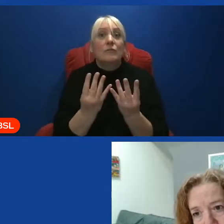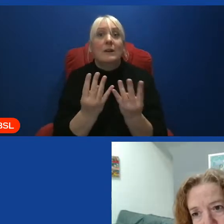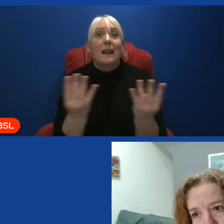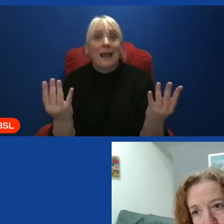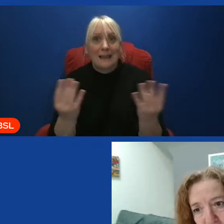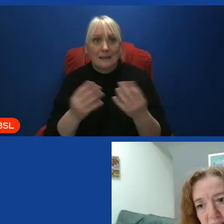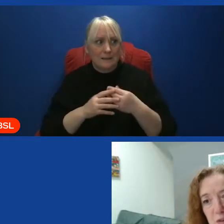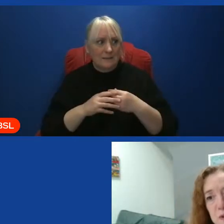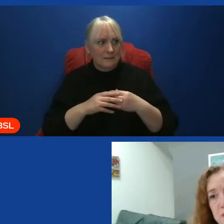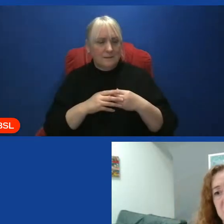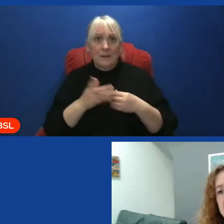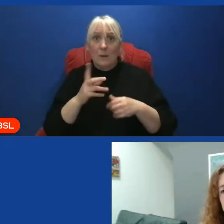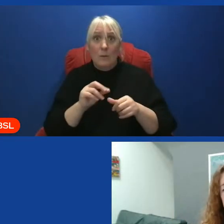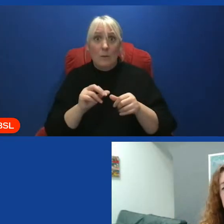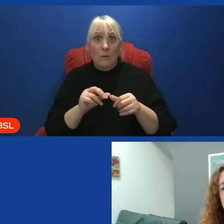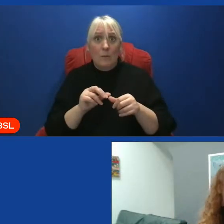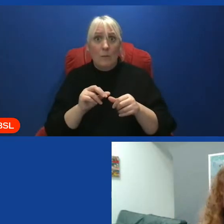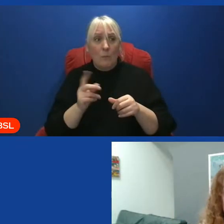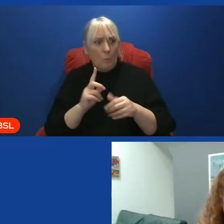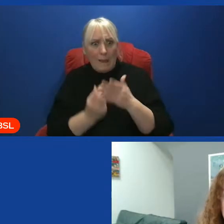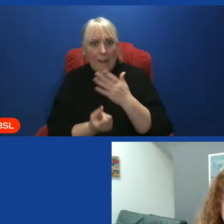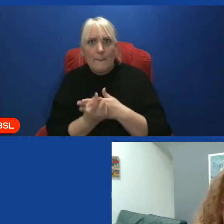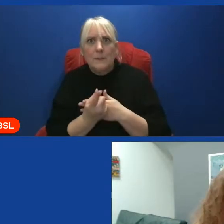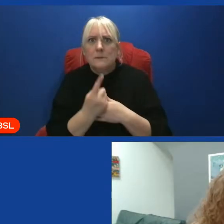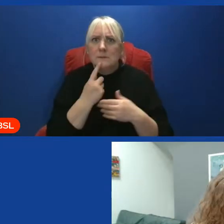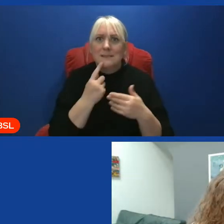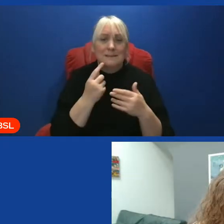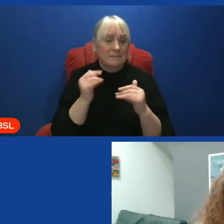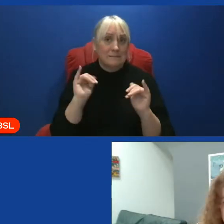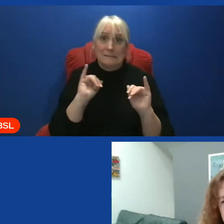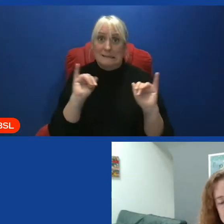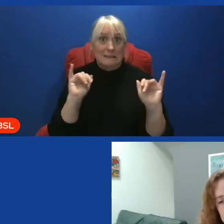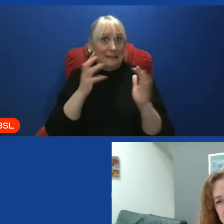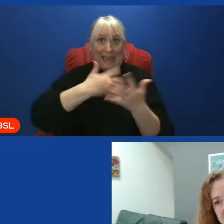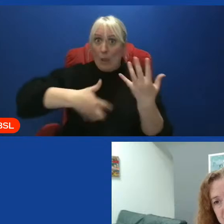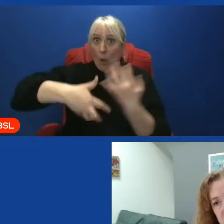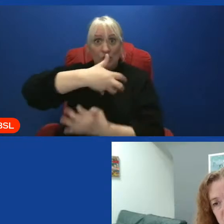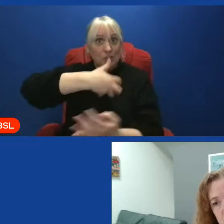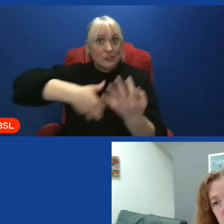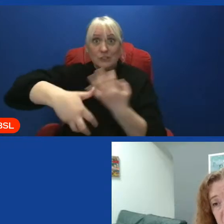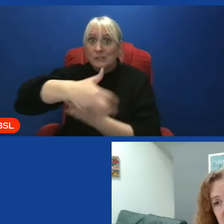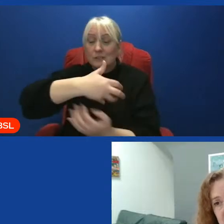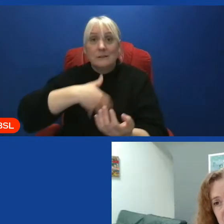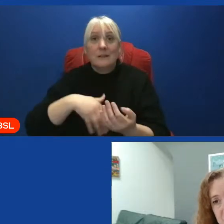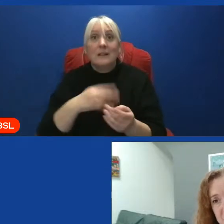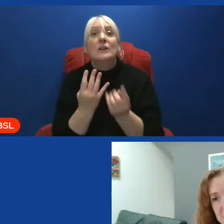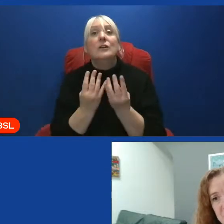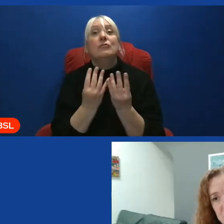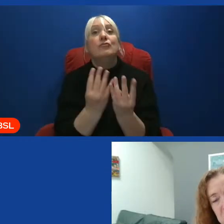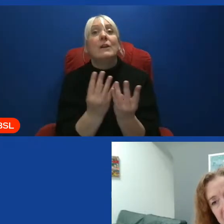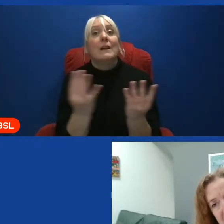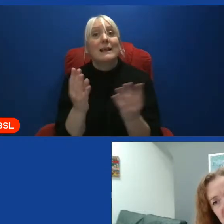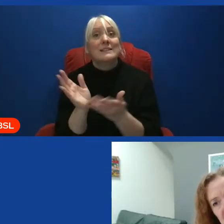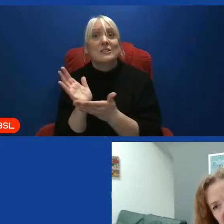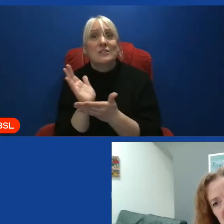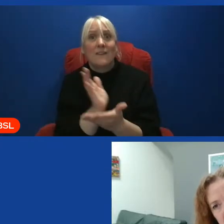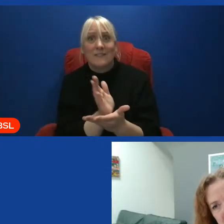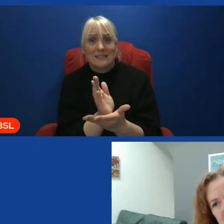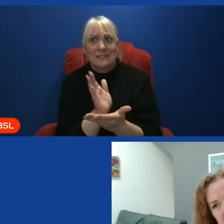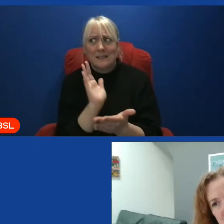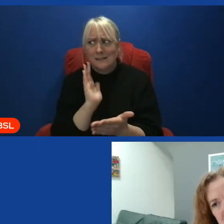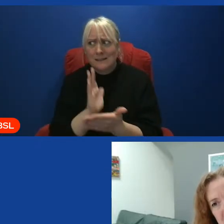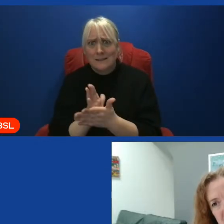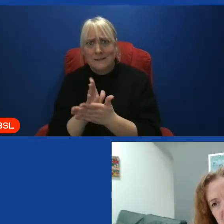absolute chaos, because of course, anybody who's ever had any dealings in frontline services will tell you that you cannot